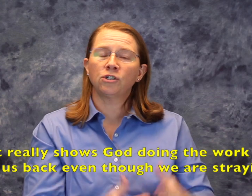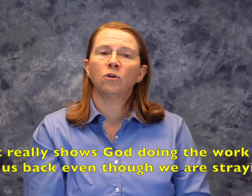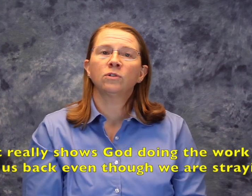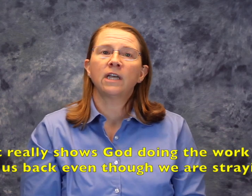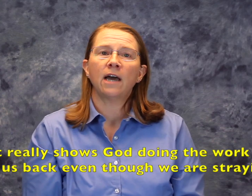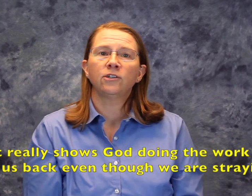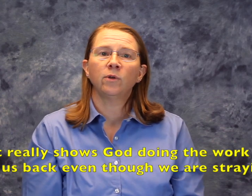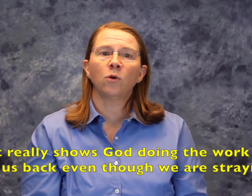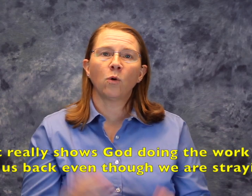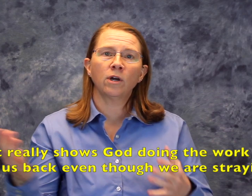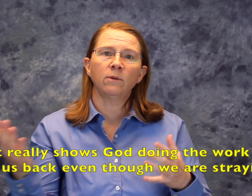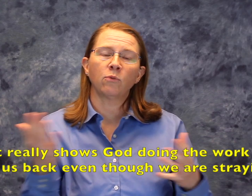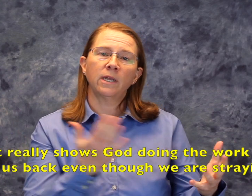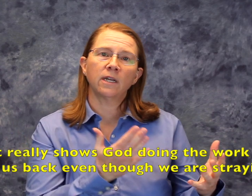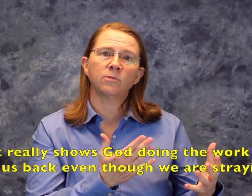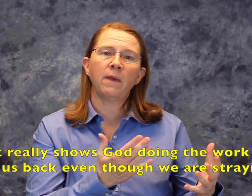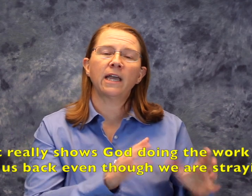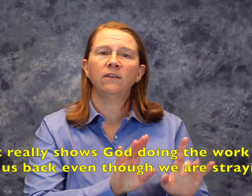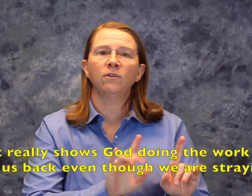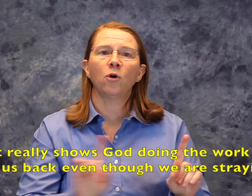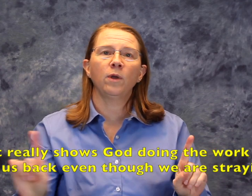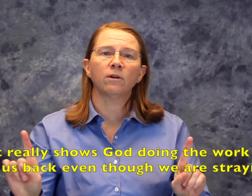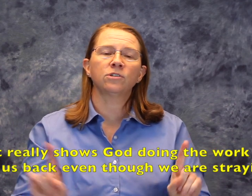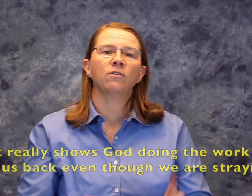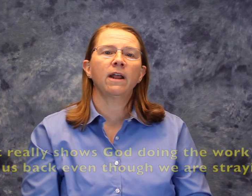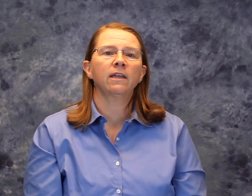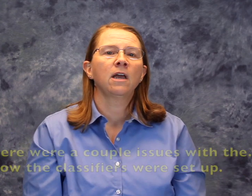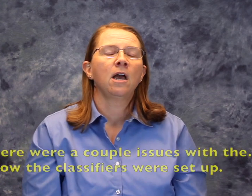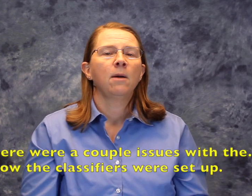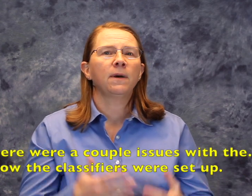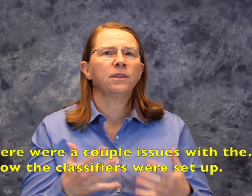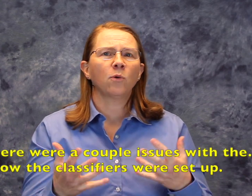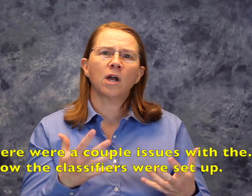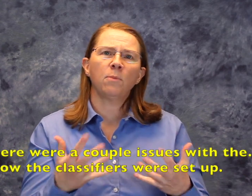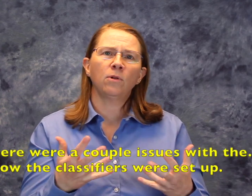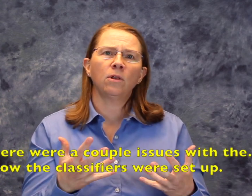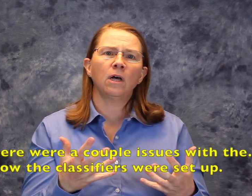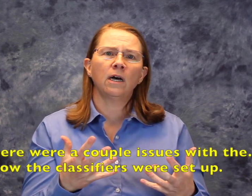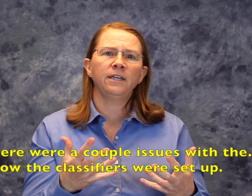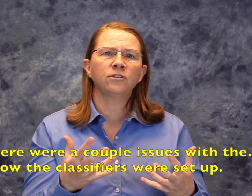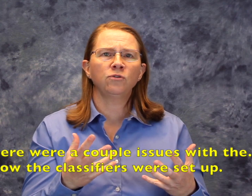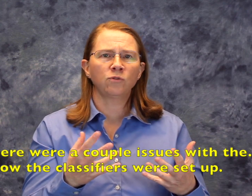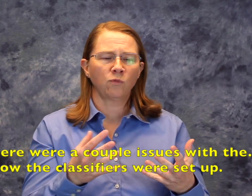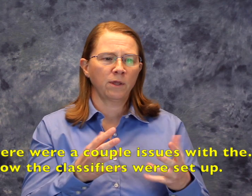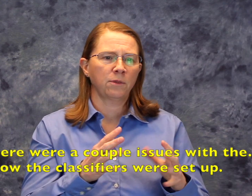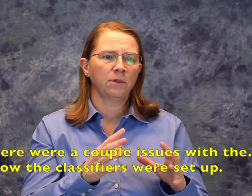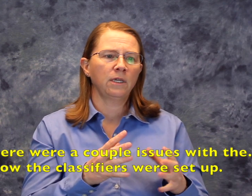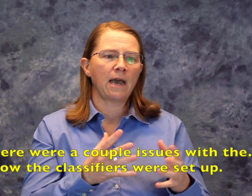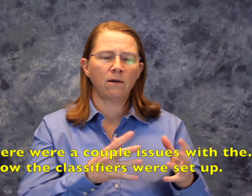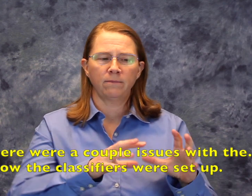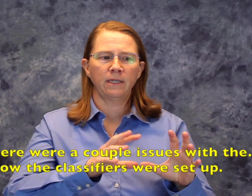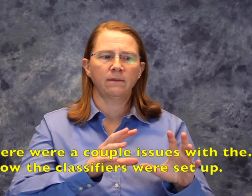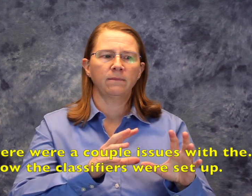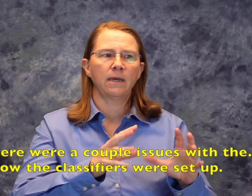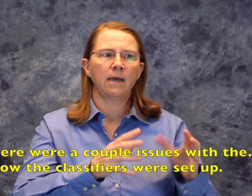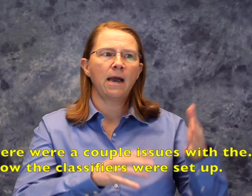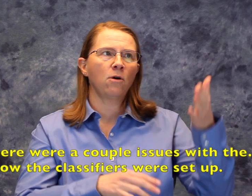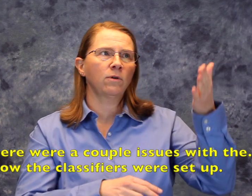shows God doing the work and bringing us back even though we are straying. But there were a couple issues with the how